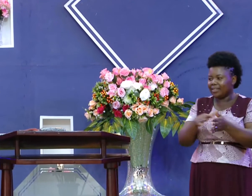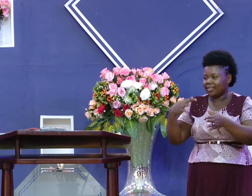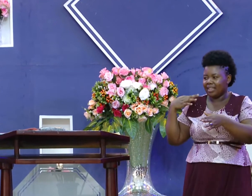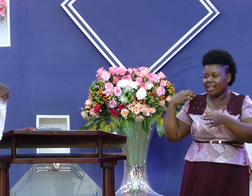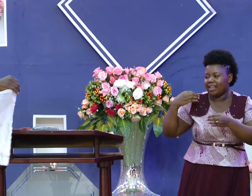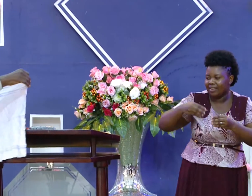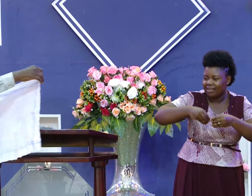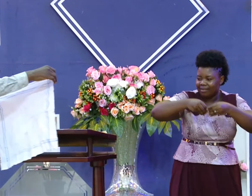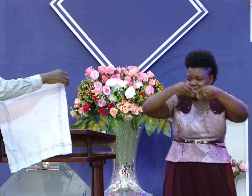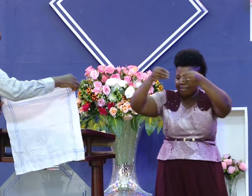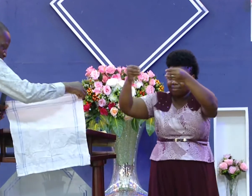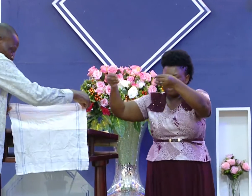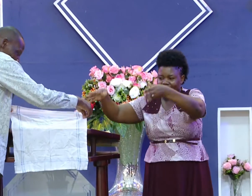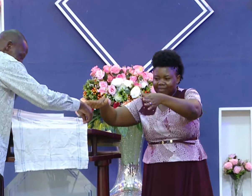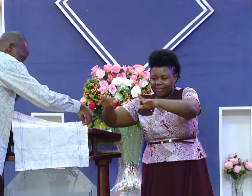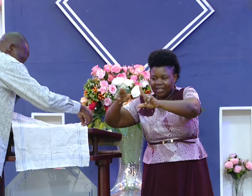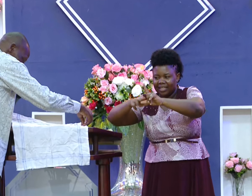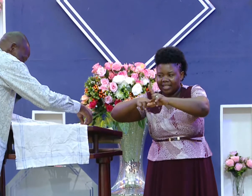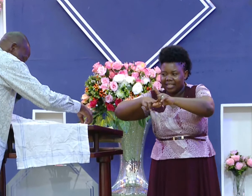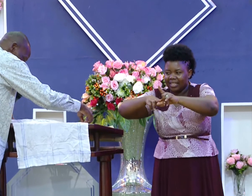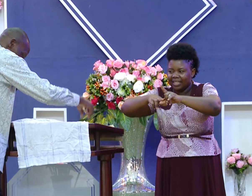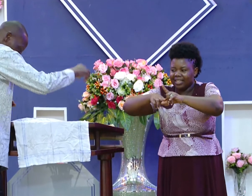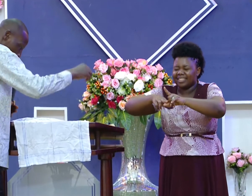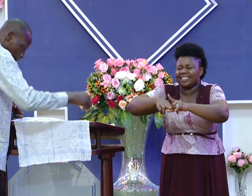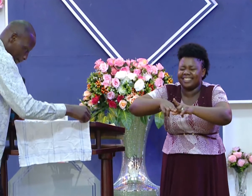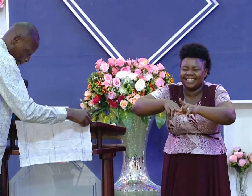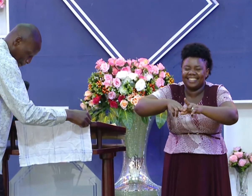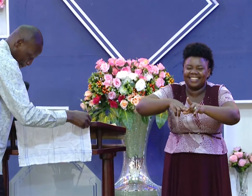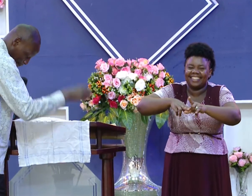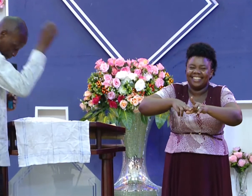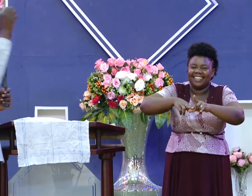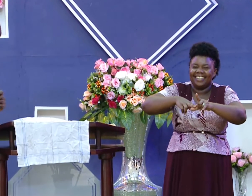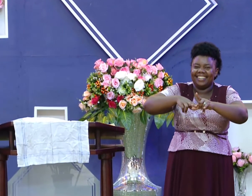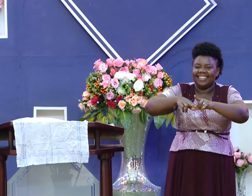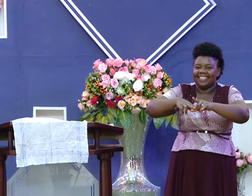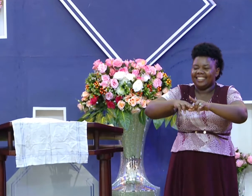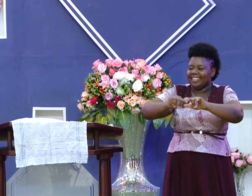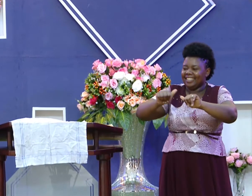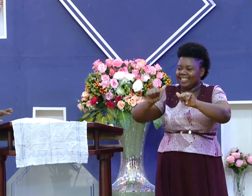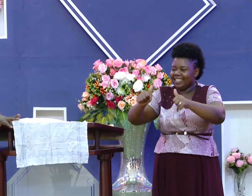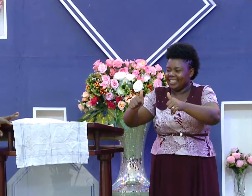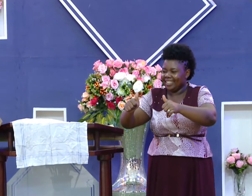Now I covered my chairs corner to corner.